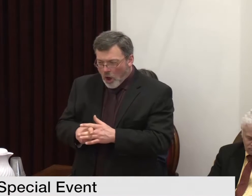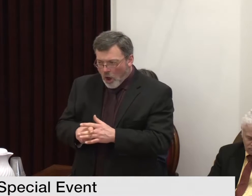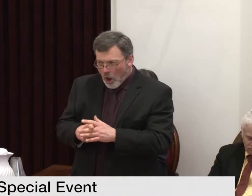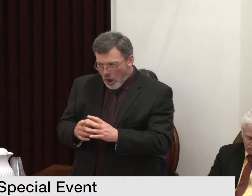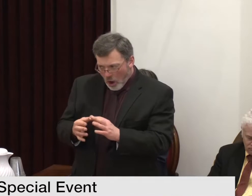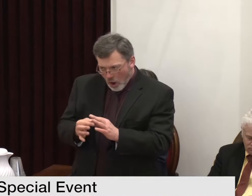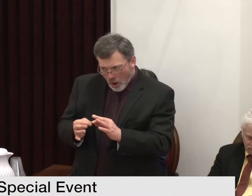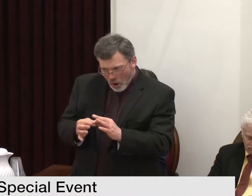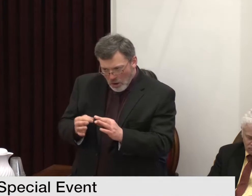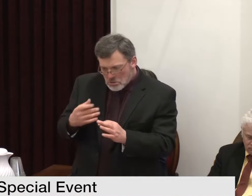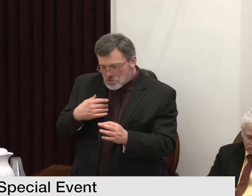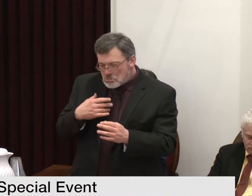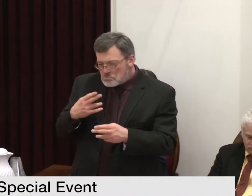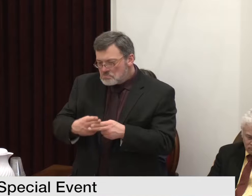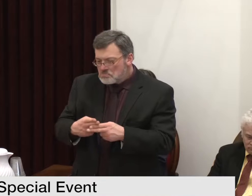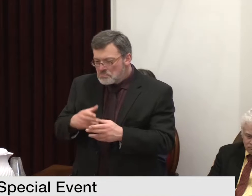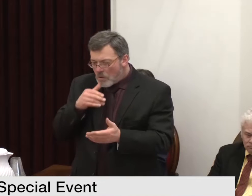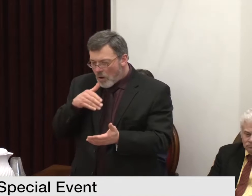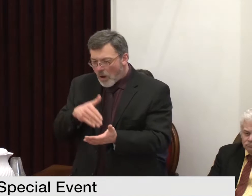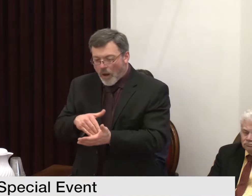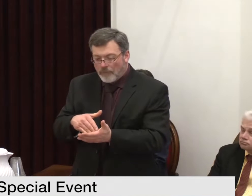I may have been wrong.